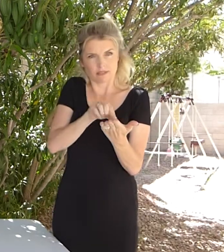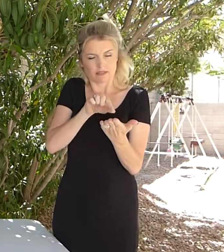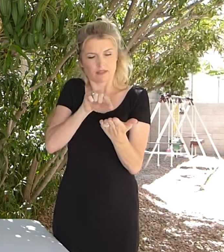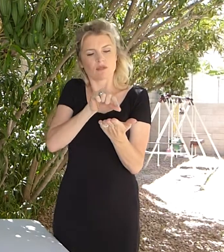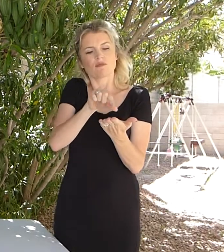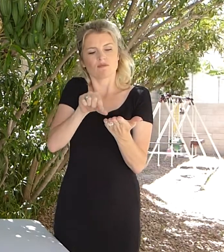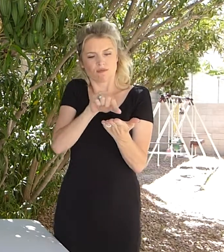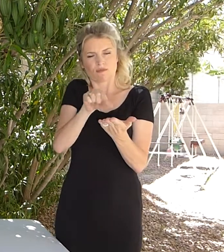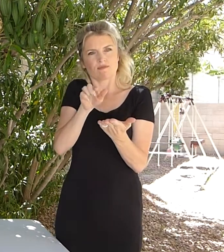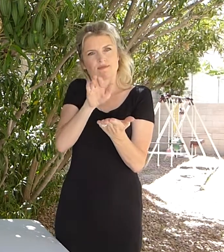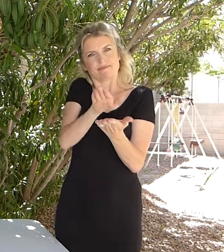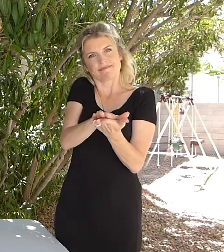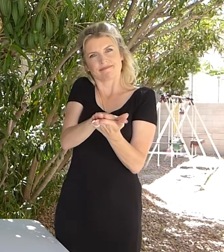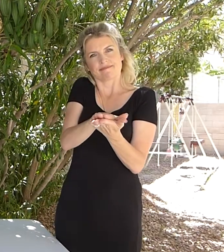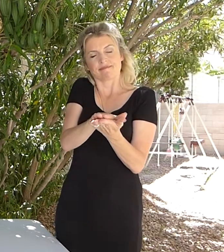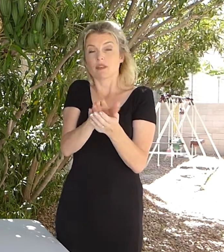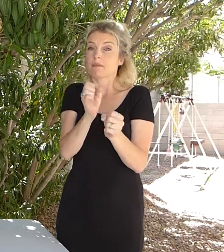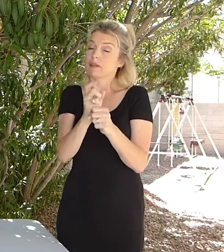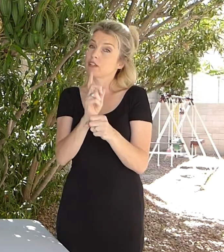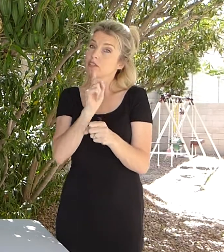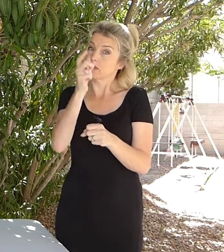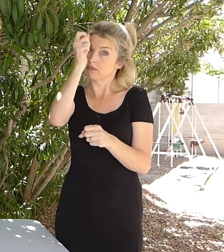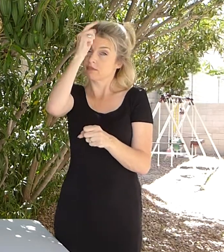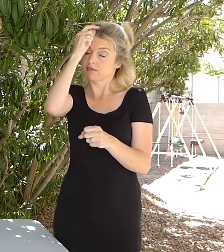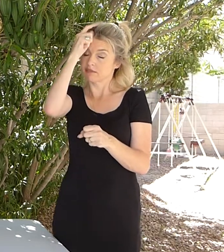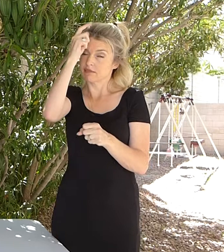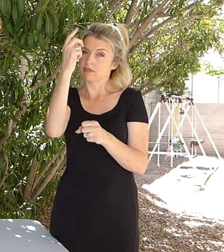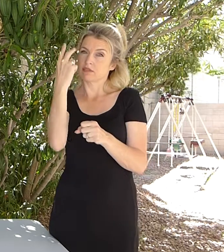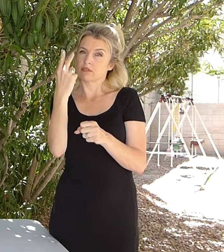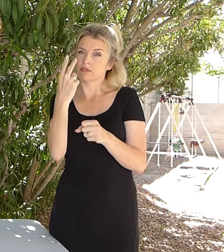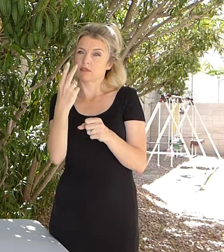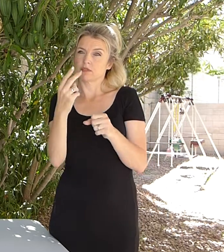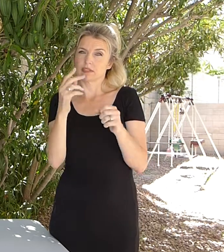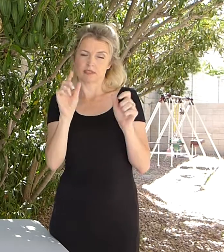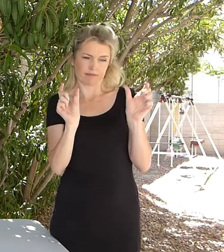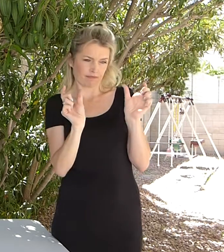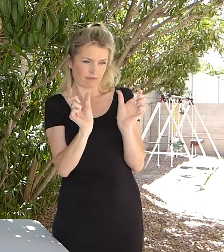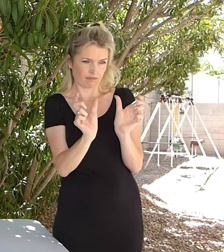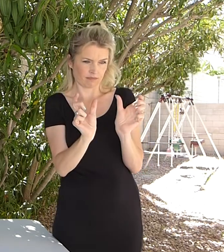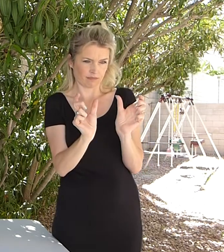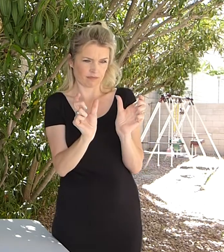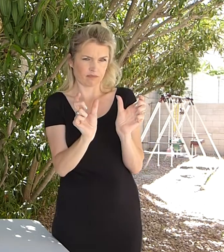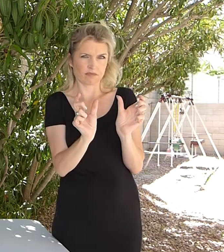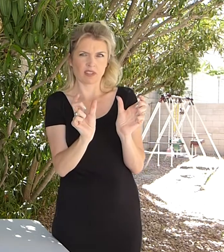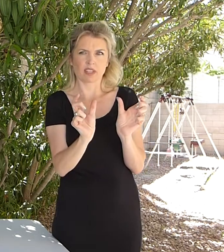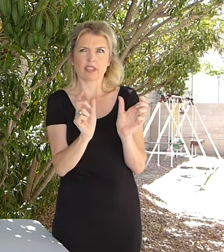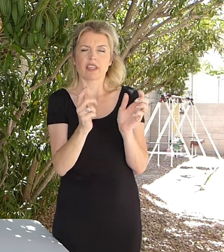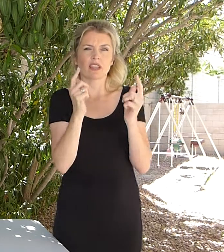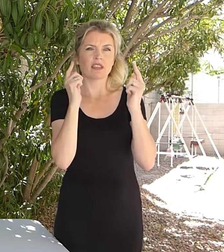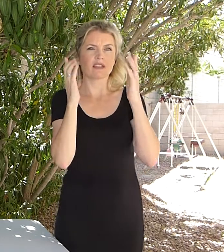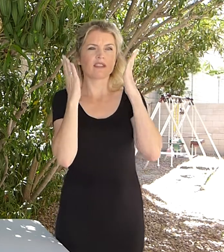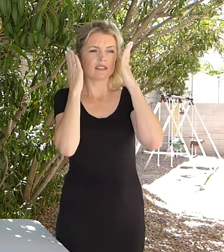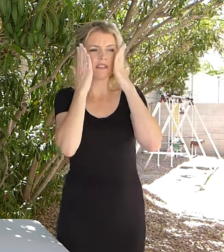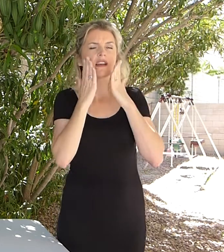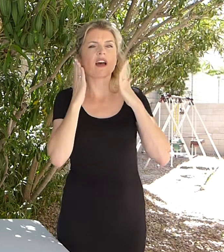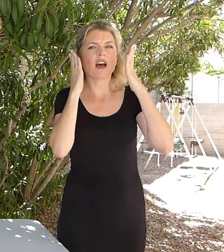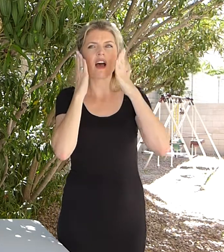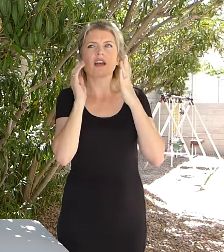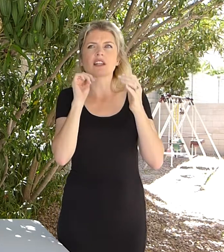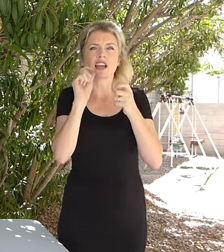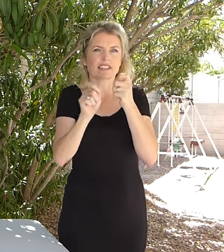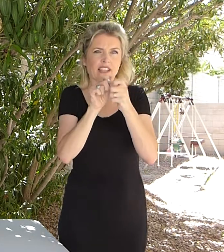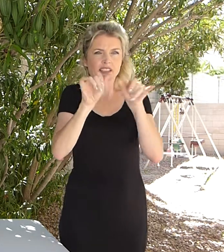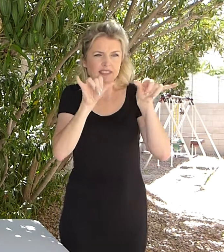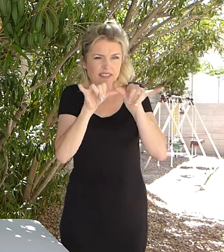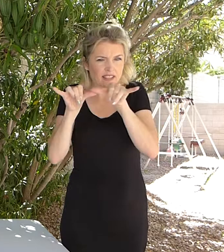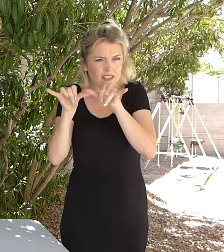and you're going to glue it on. Be sure there's 2 different sides, and they're actually not exactly symmetrical. So whenever you're gluing, you want them